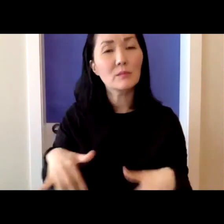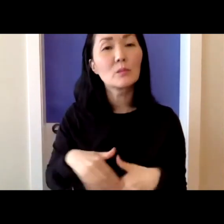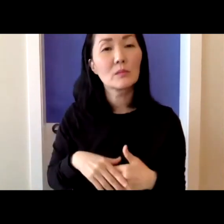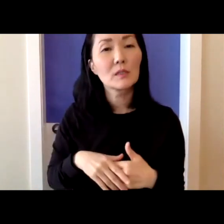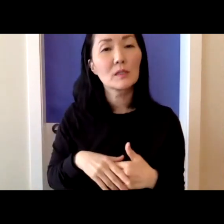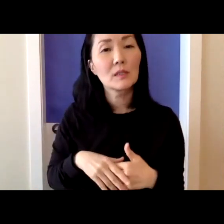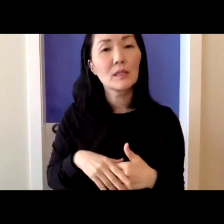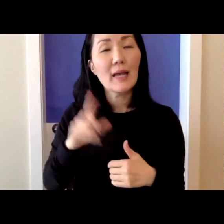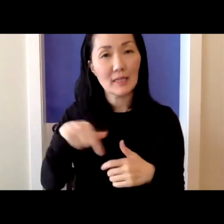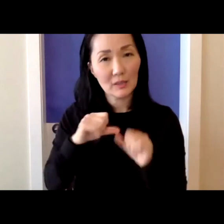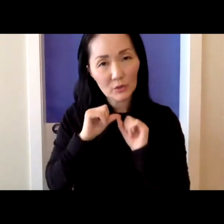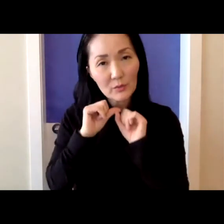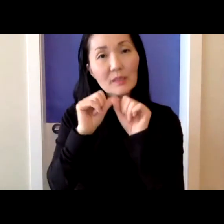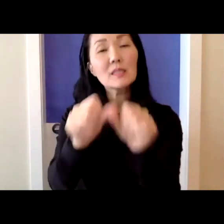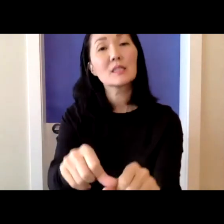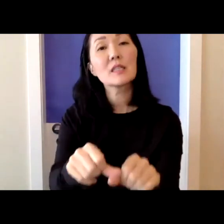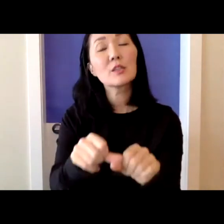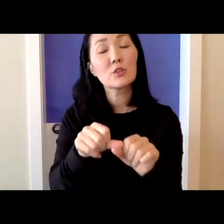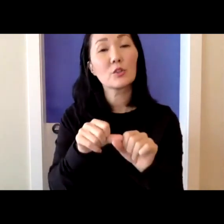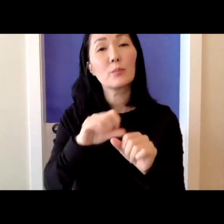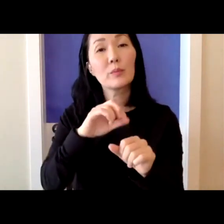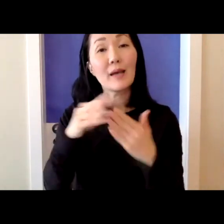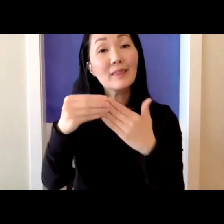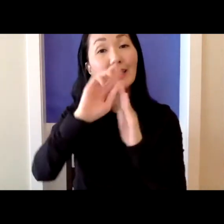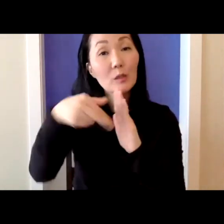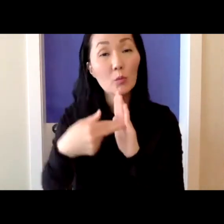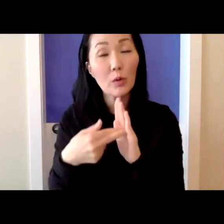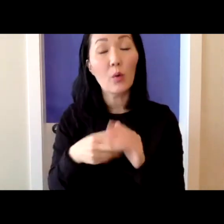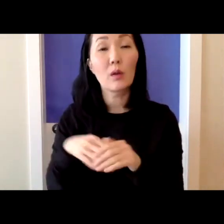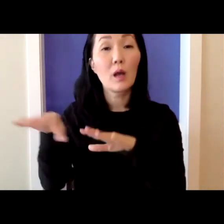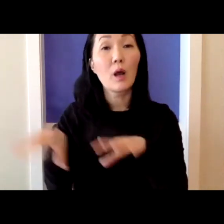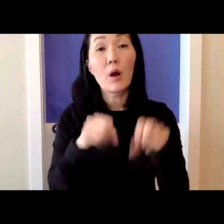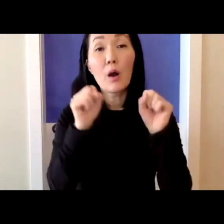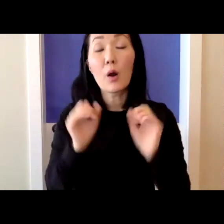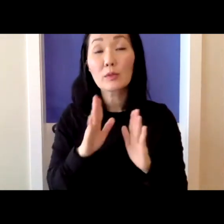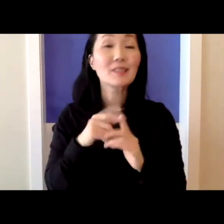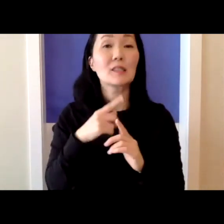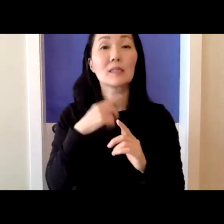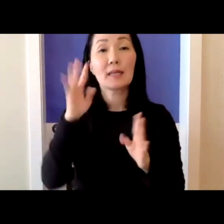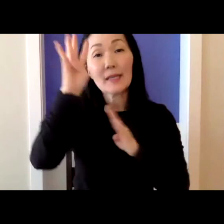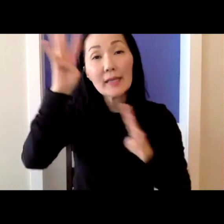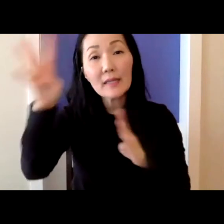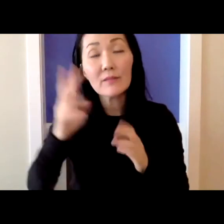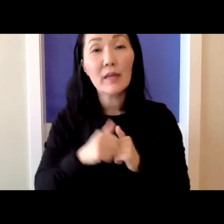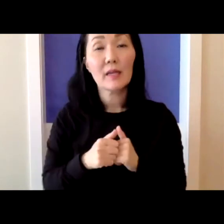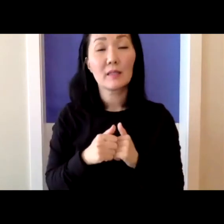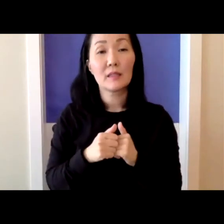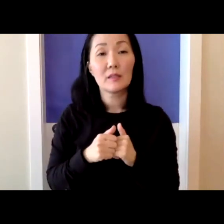and it needs to continue playing that role, hosting innovative and outside the box activations to see what works for our